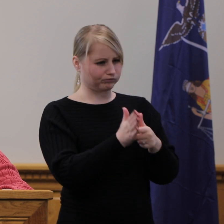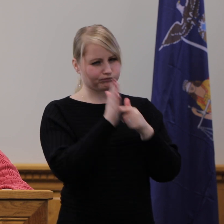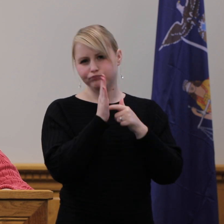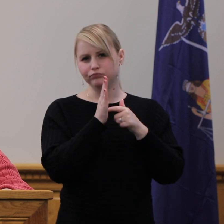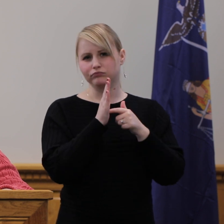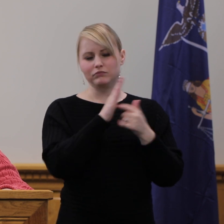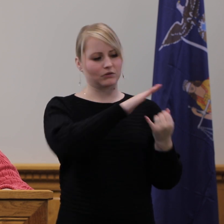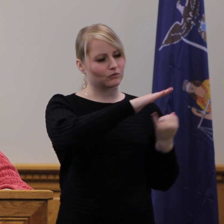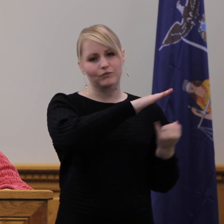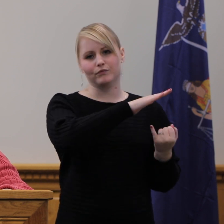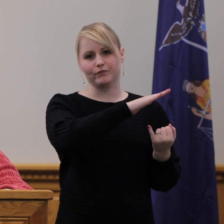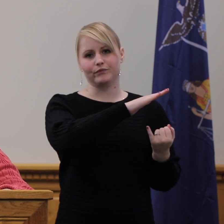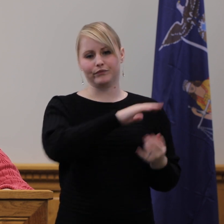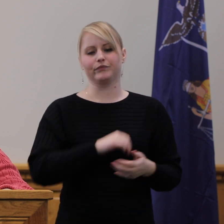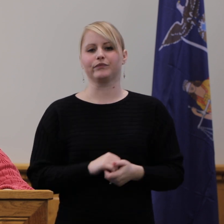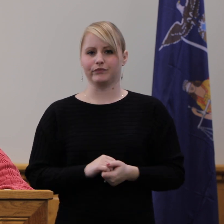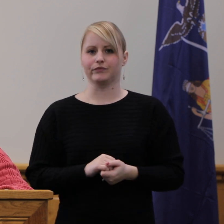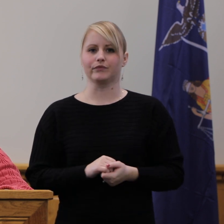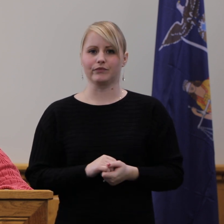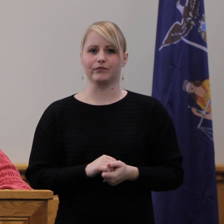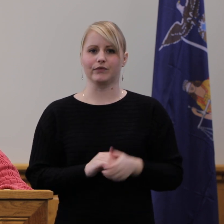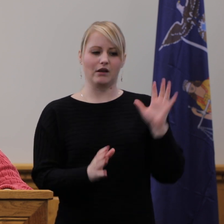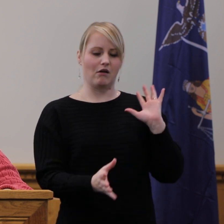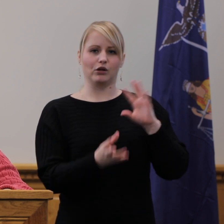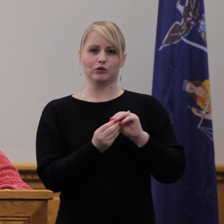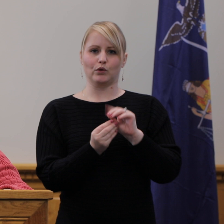or isolation. A total of